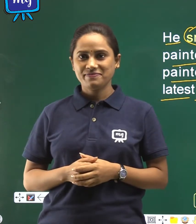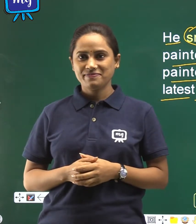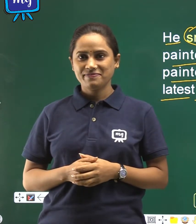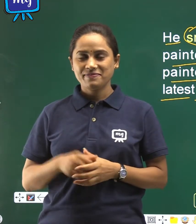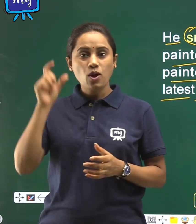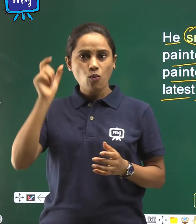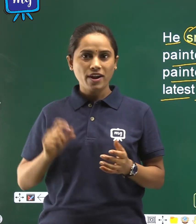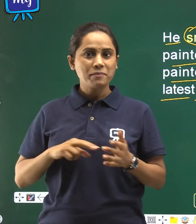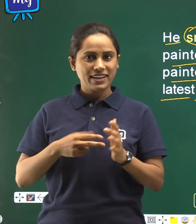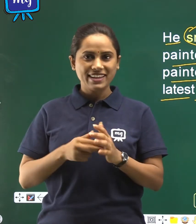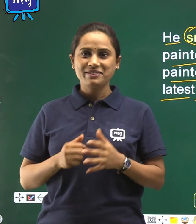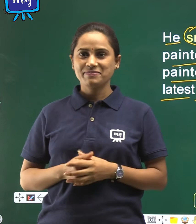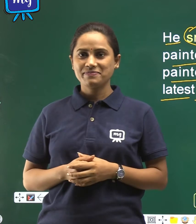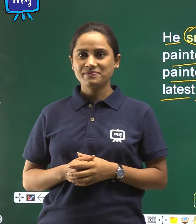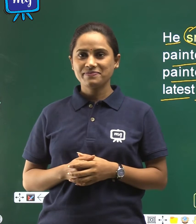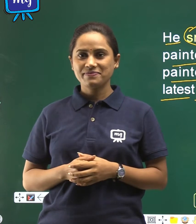Word meaning